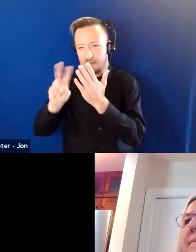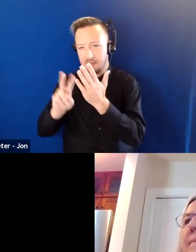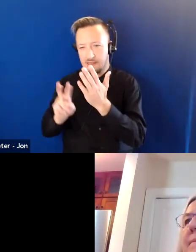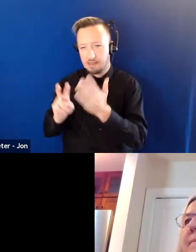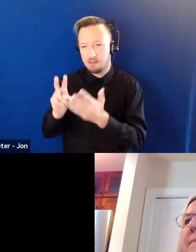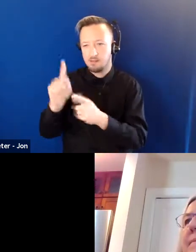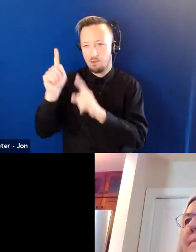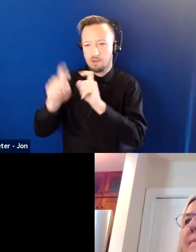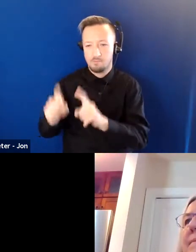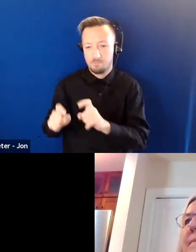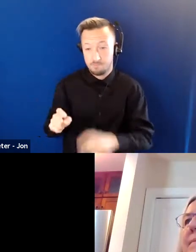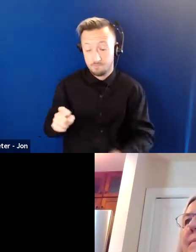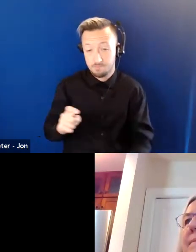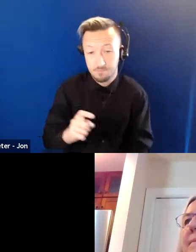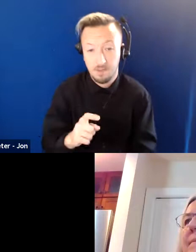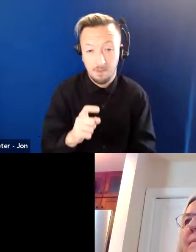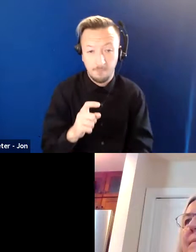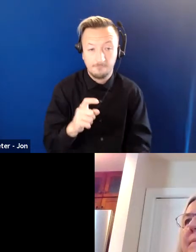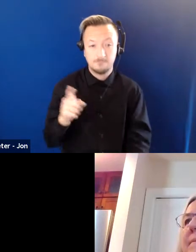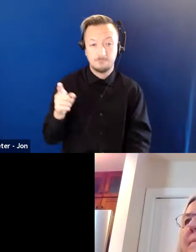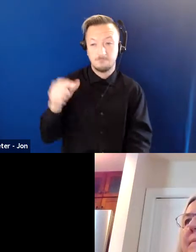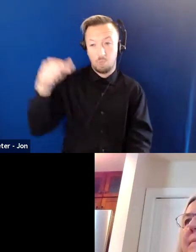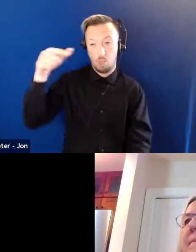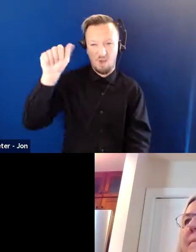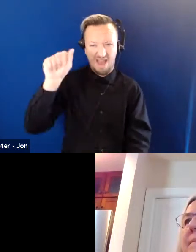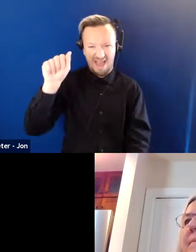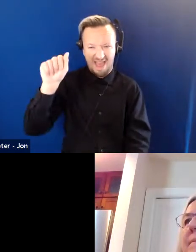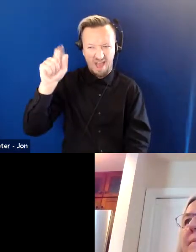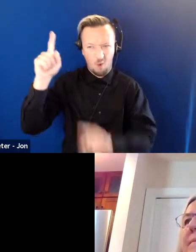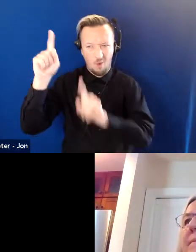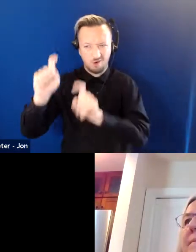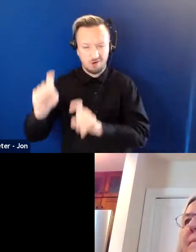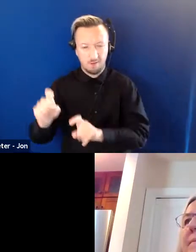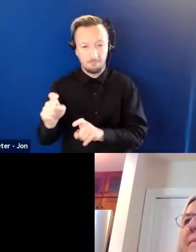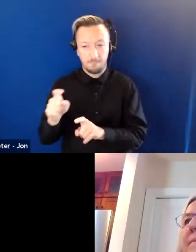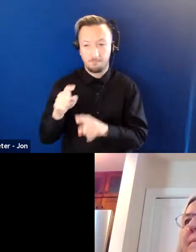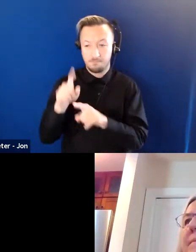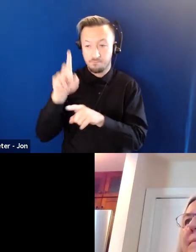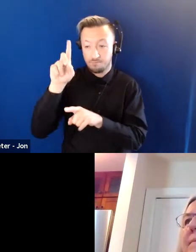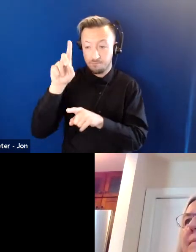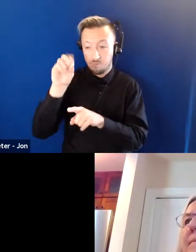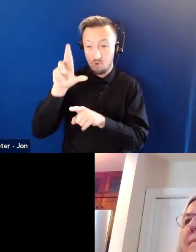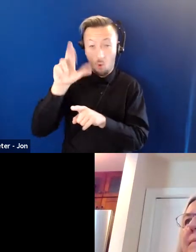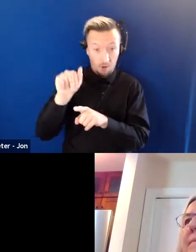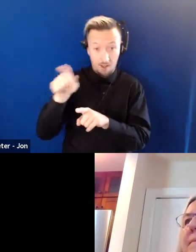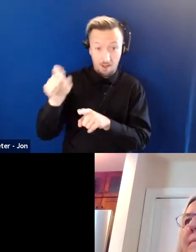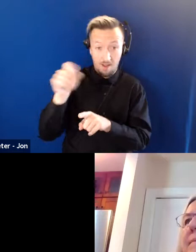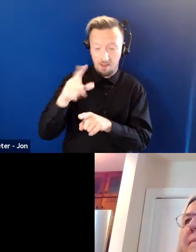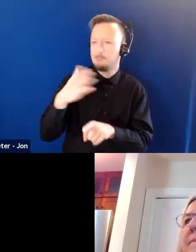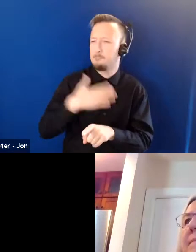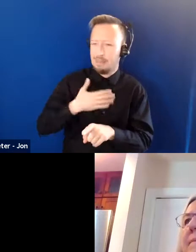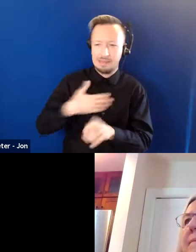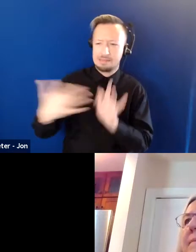Q&A, or the questions that were in the Q&A section. To Dora, by all means, please reach out to